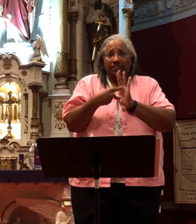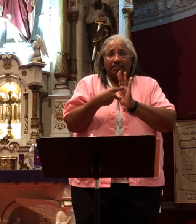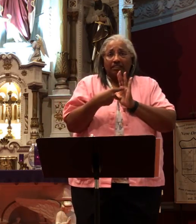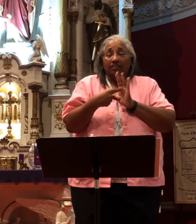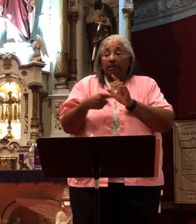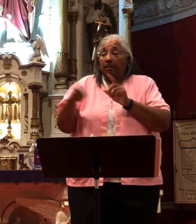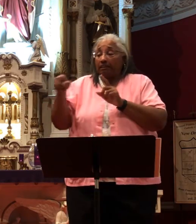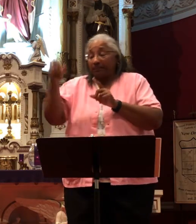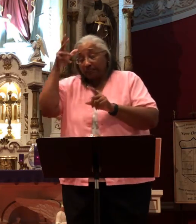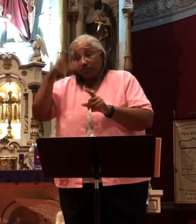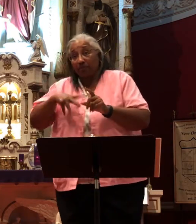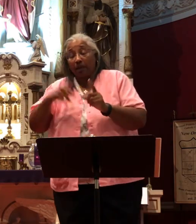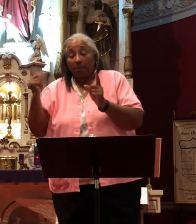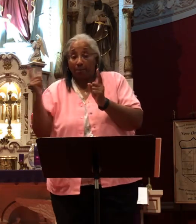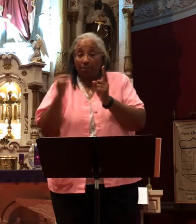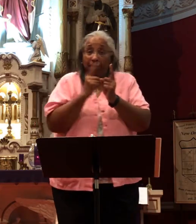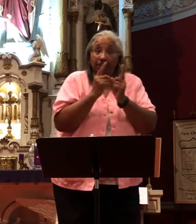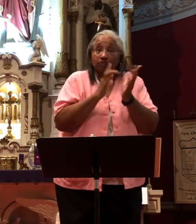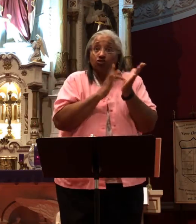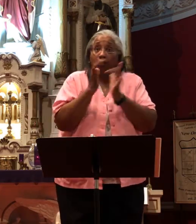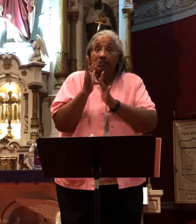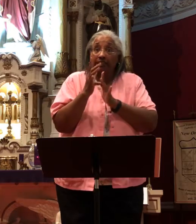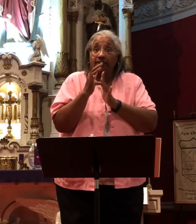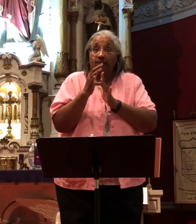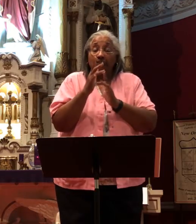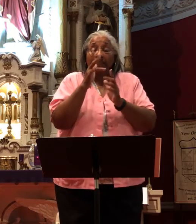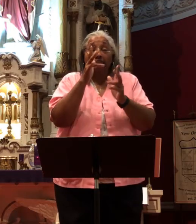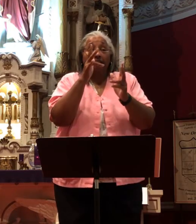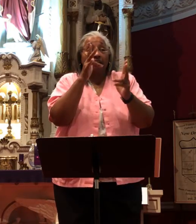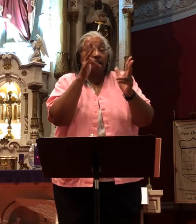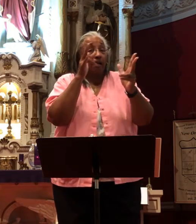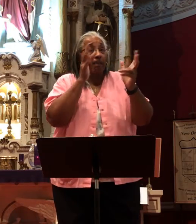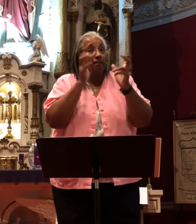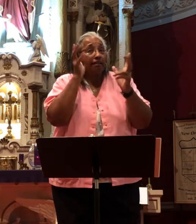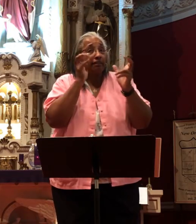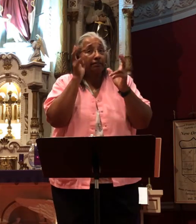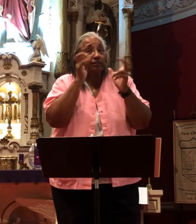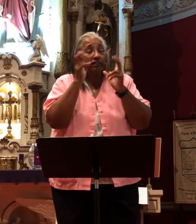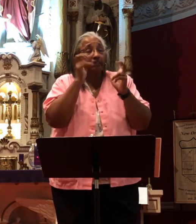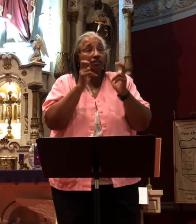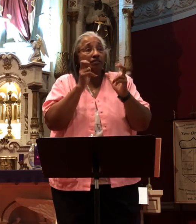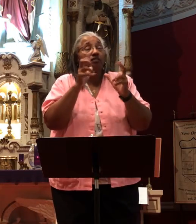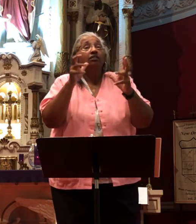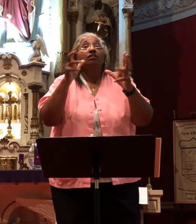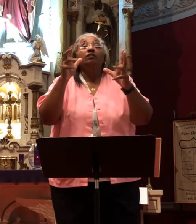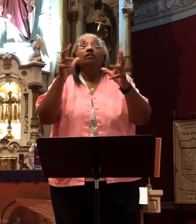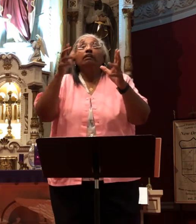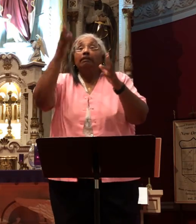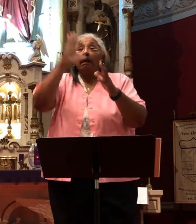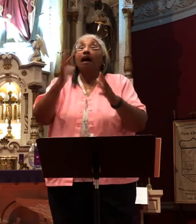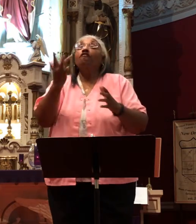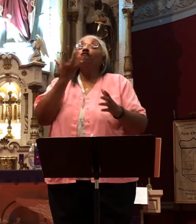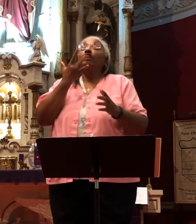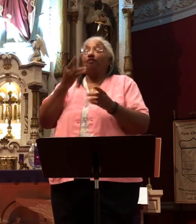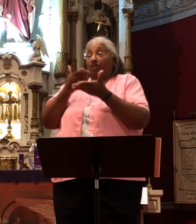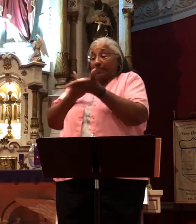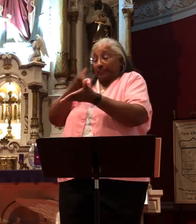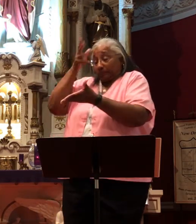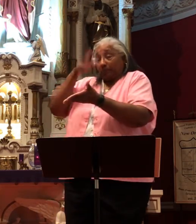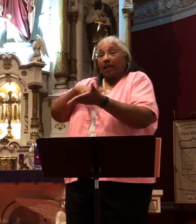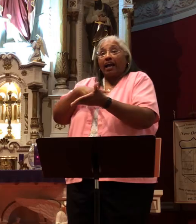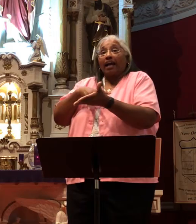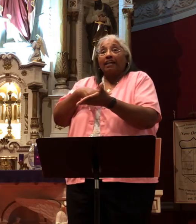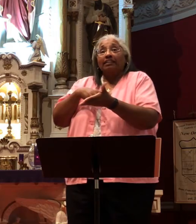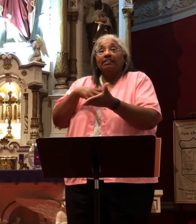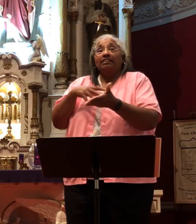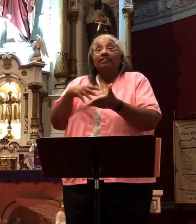met Jesus. He listened to him. He received the favor from the Lord. He witnessed to what he had undergone,